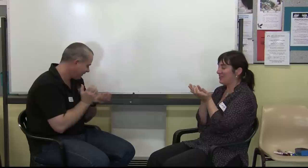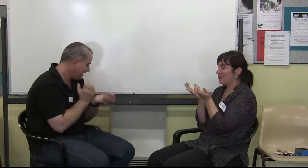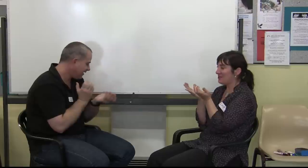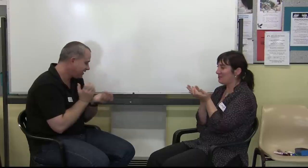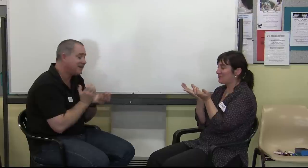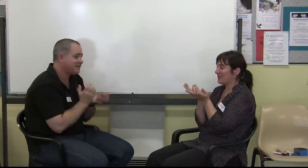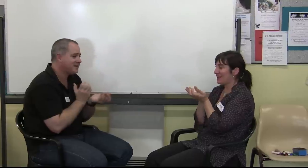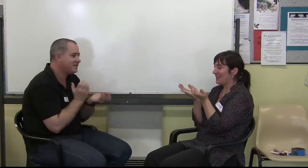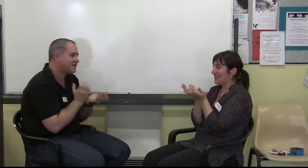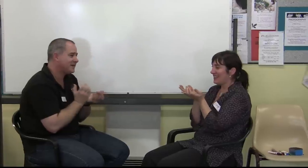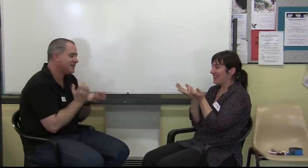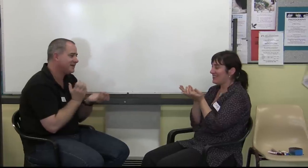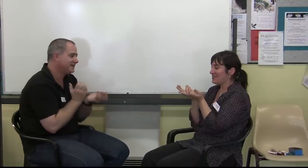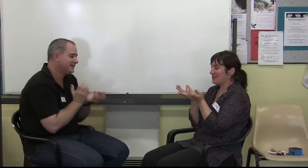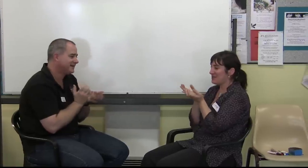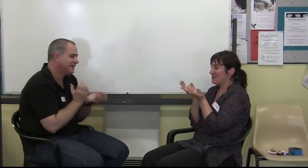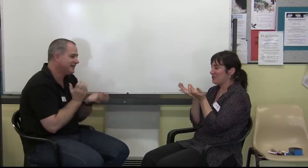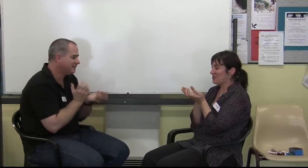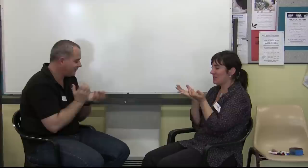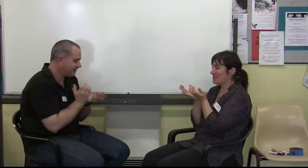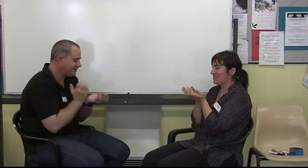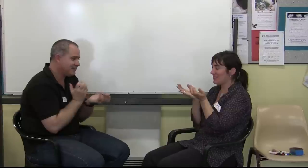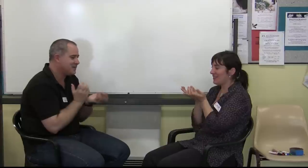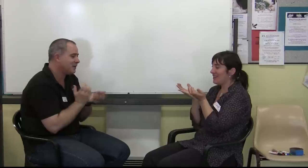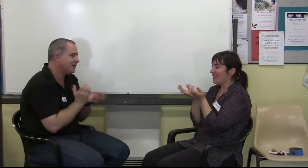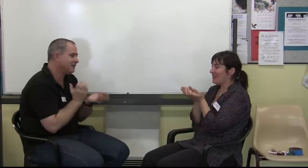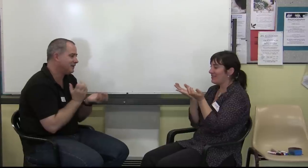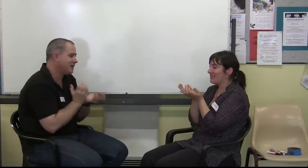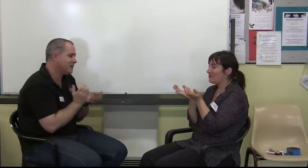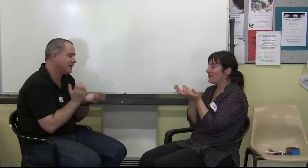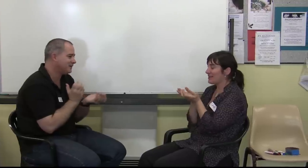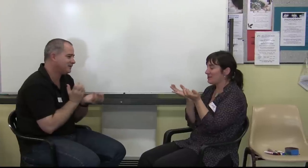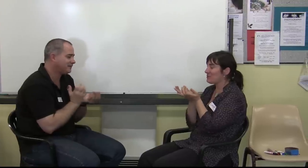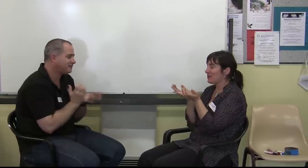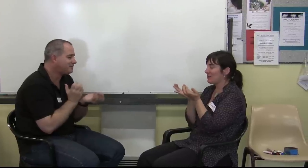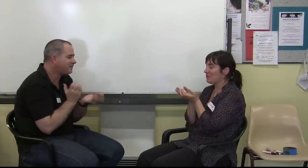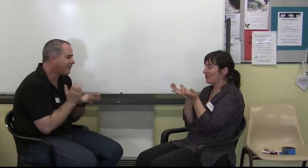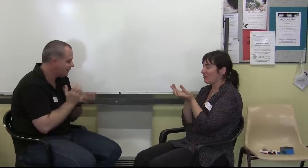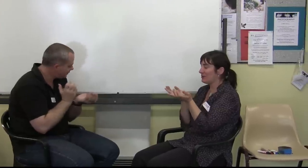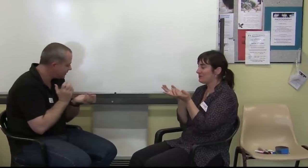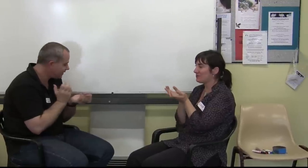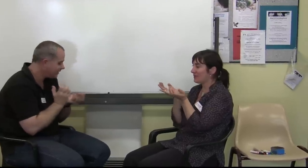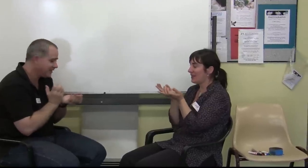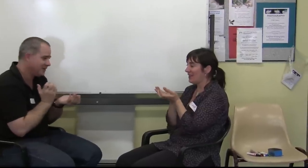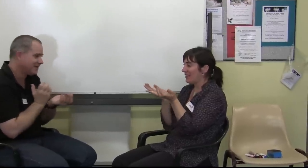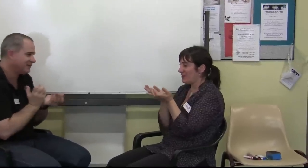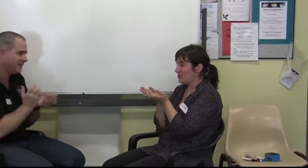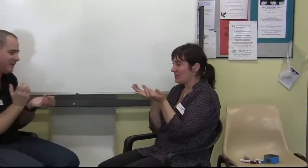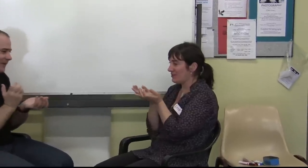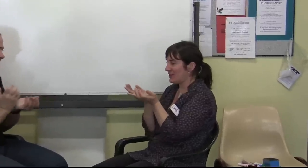though, though, I still have some of this frustration. I still have some of this frustration. Feeling like something's blocking the flow. Feel like something's blocking the flow. I choose to love and accept myself. I choose to love and